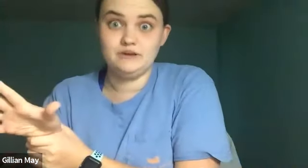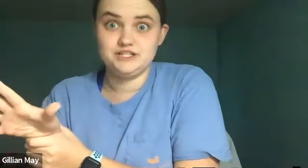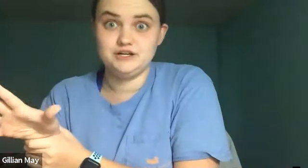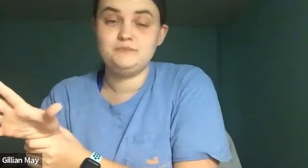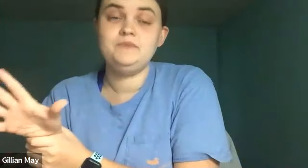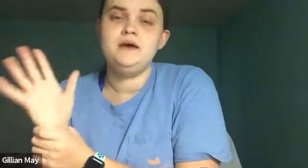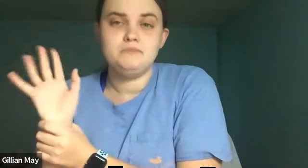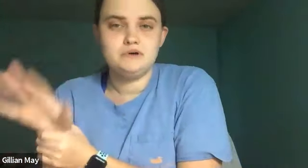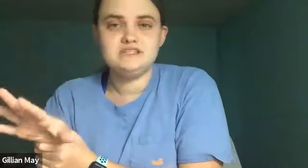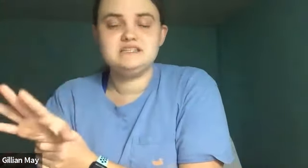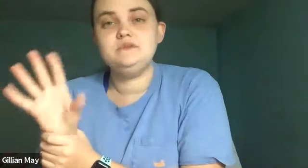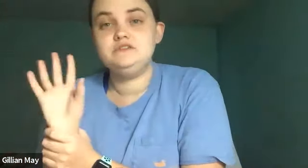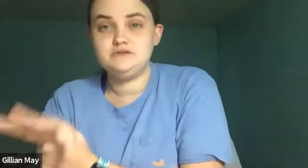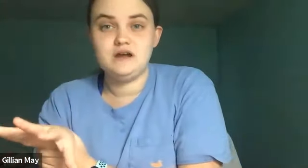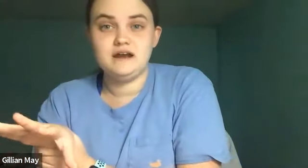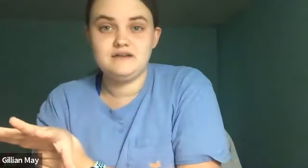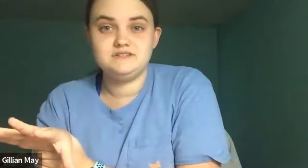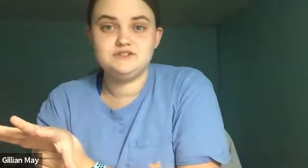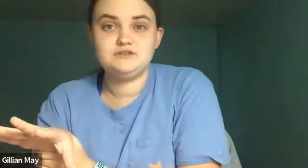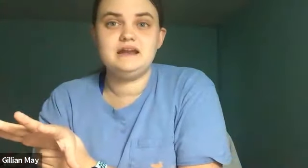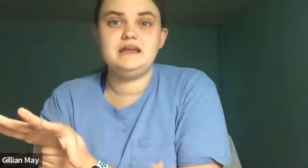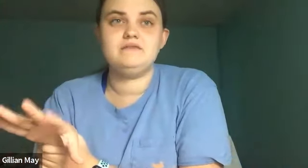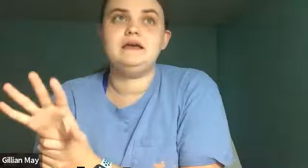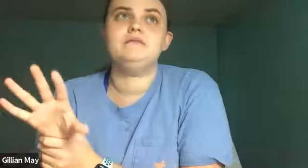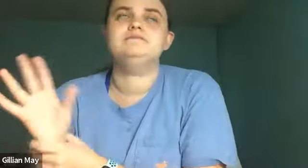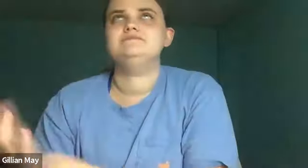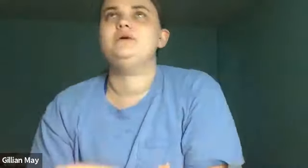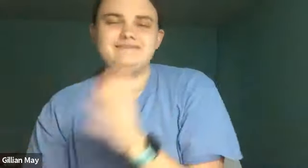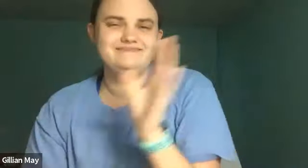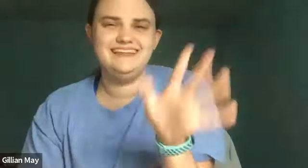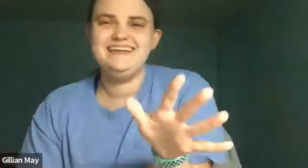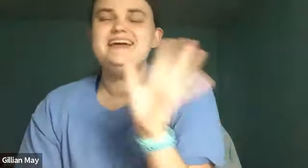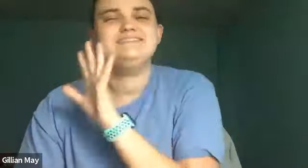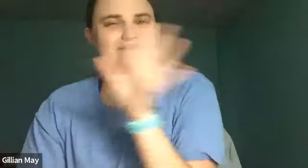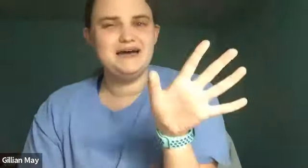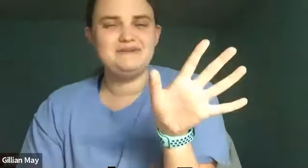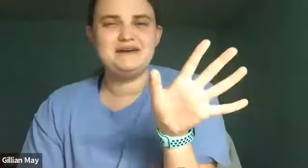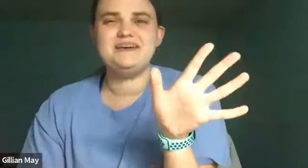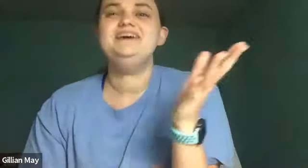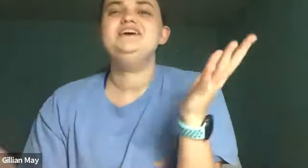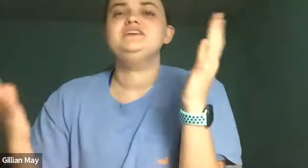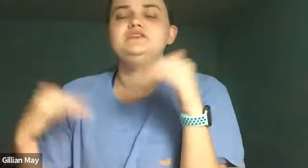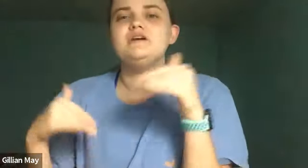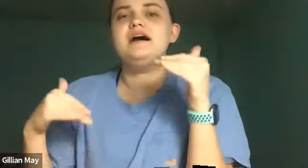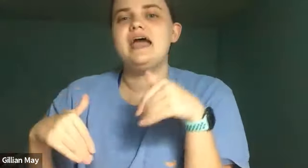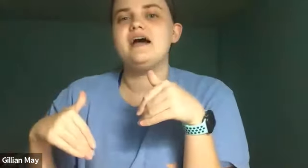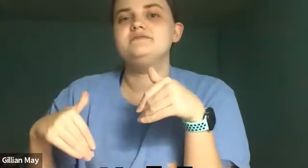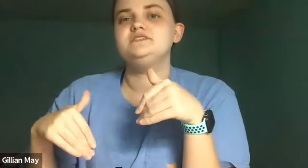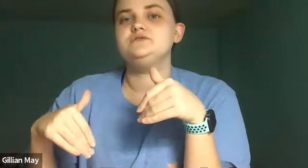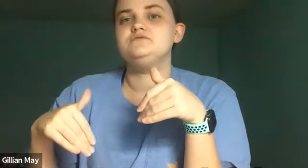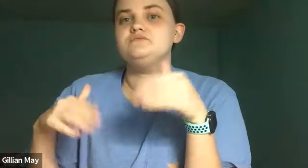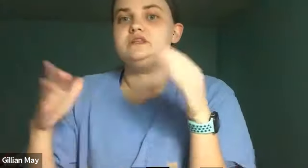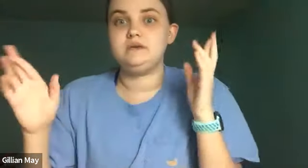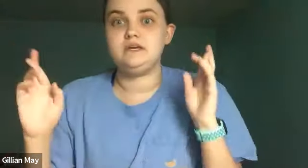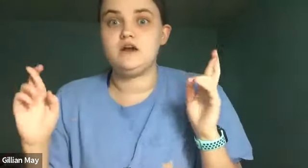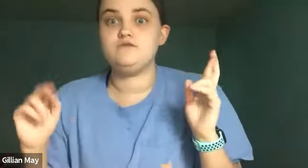let you know. Most of the time you do not have to use your right hand, like, okay, not what I meant. You do not have to really be careful